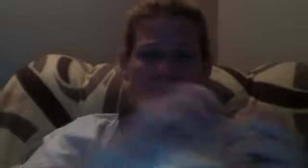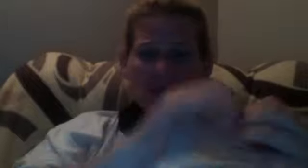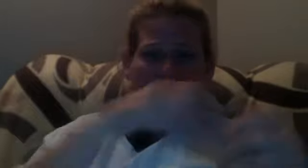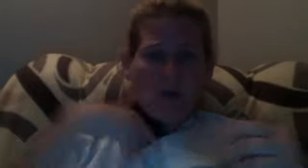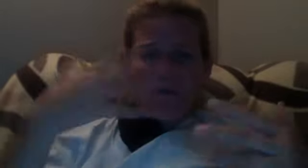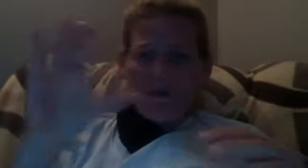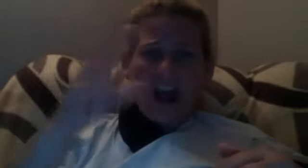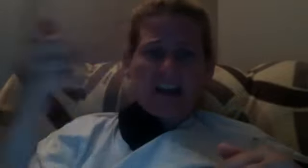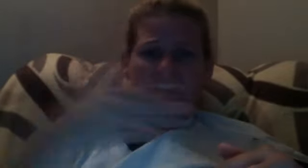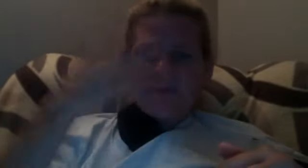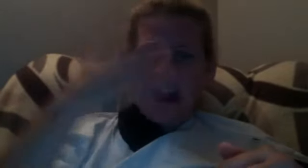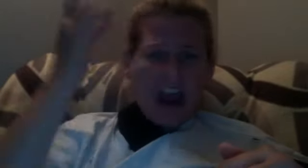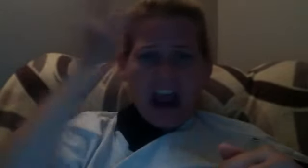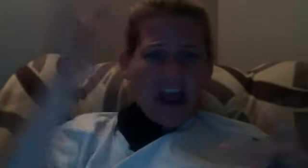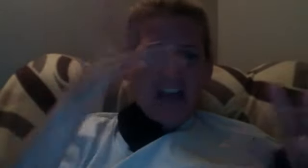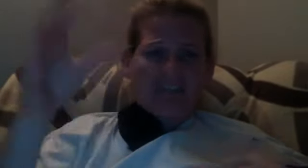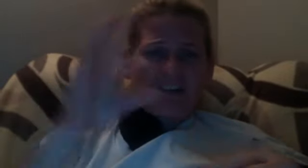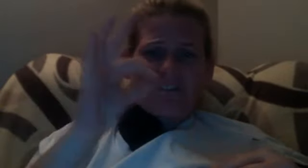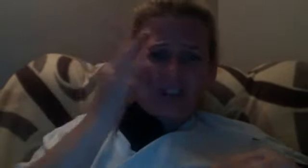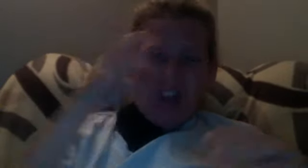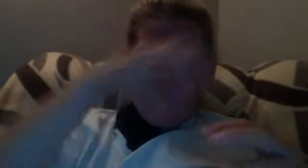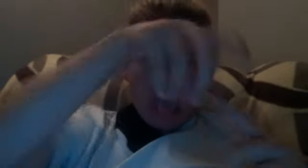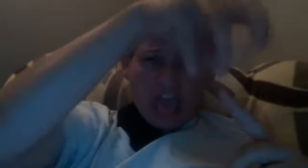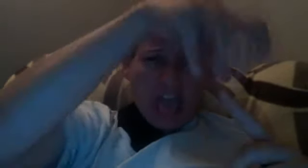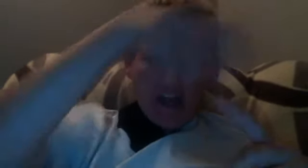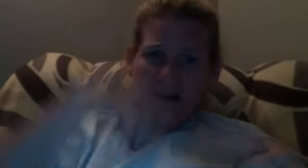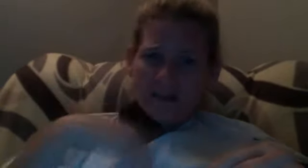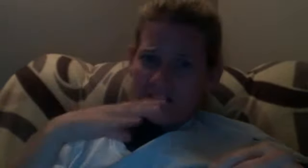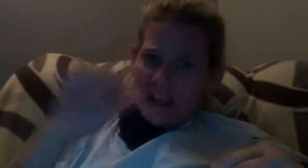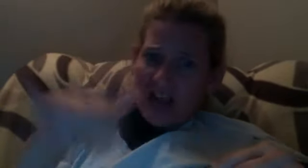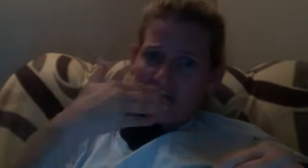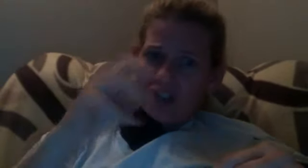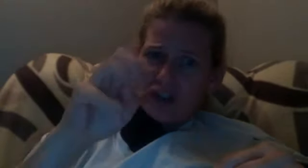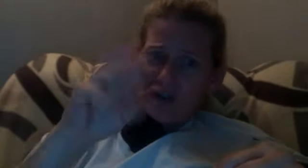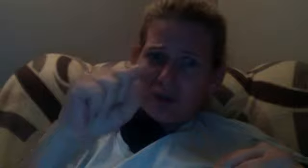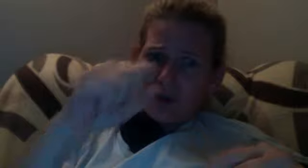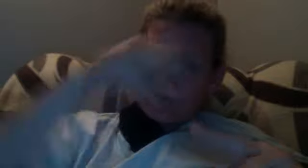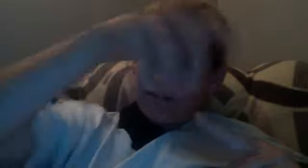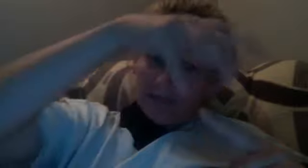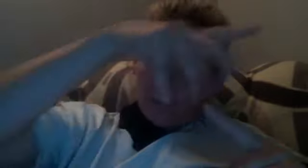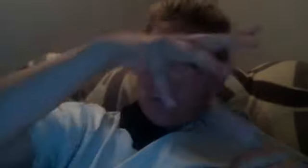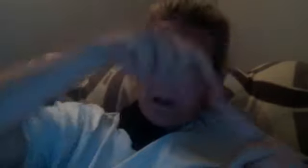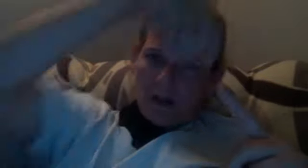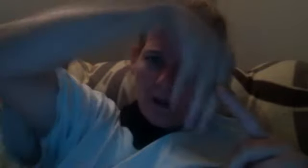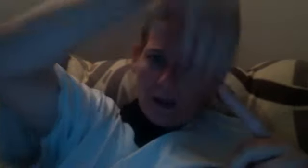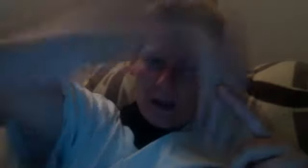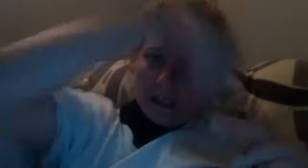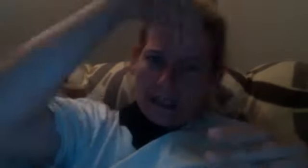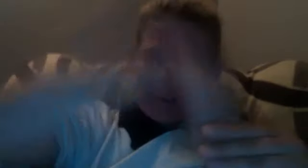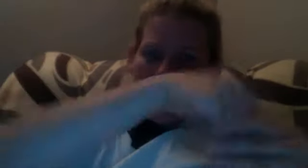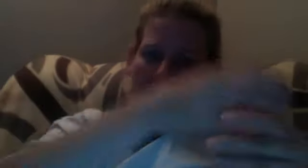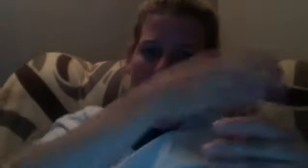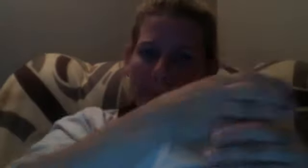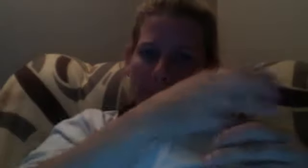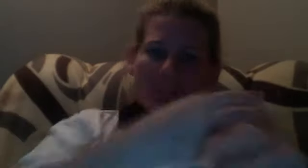Yeah, right up through here. I found an antique bike in the storage unit that I bought. I can't wait to find out how good this payday is going to be.